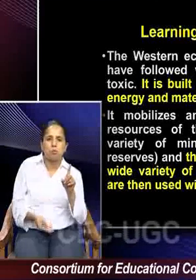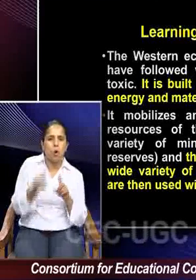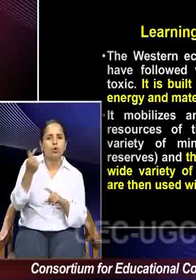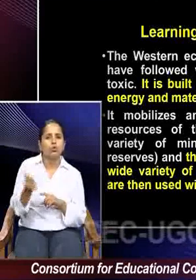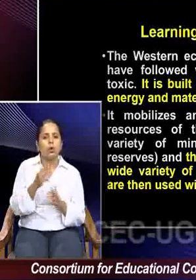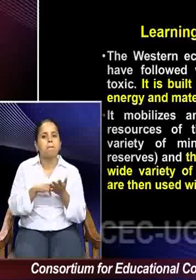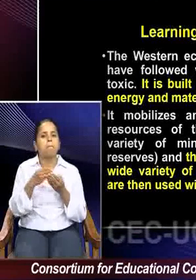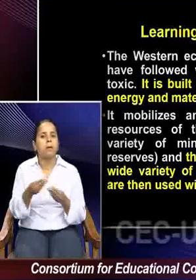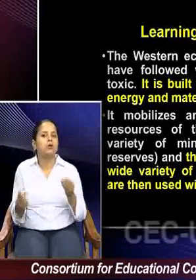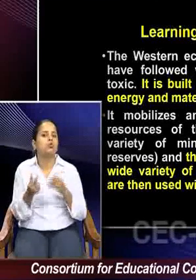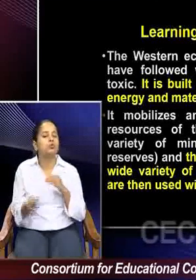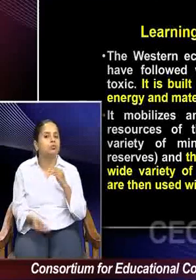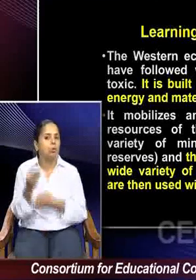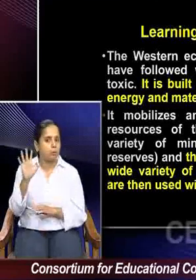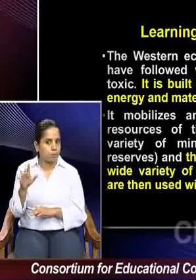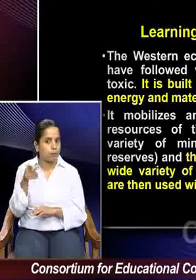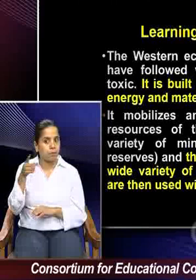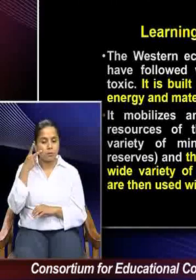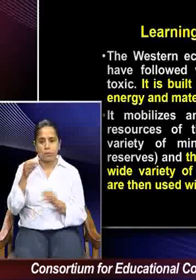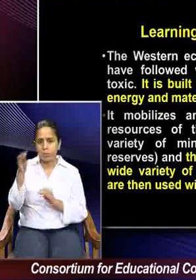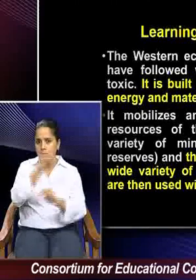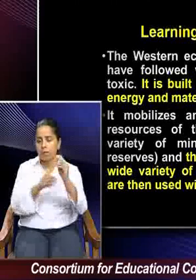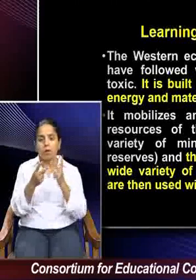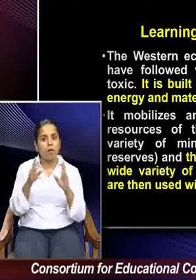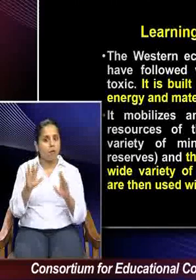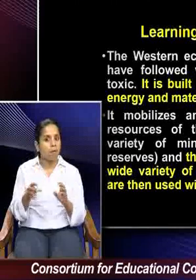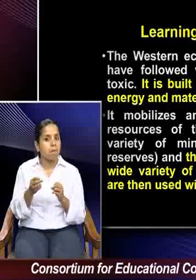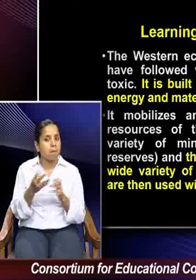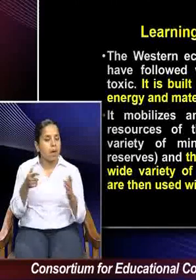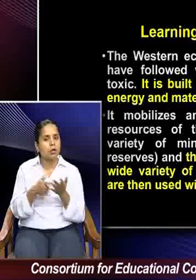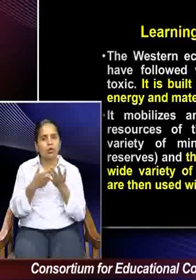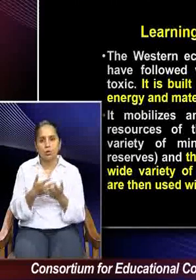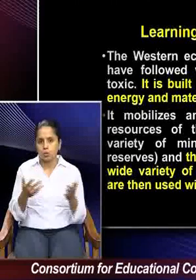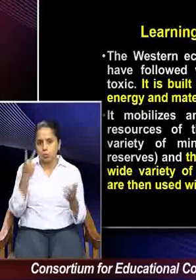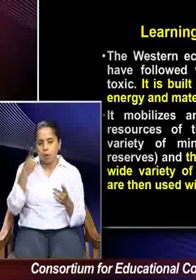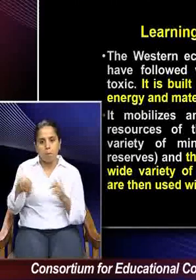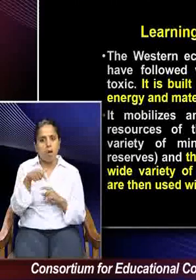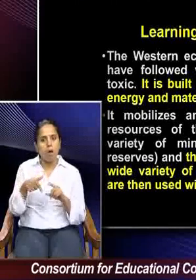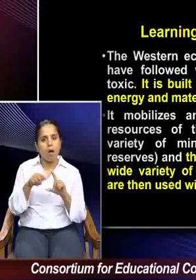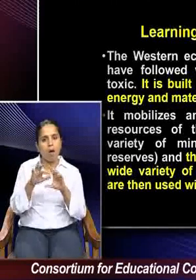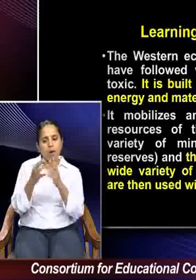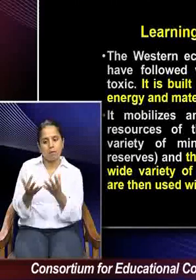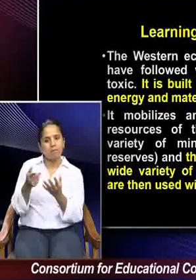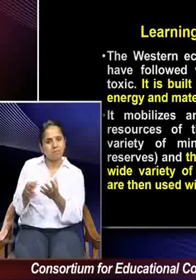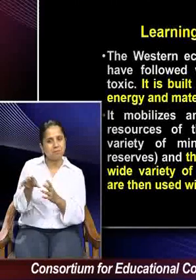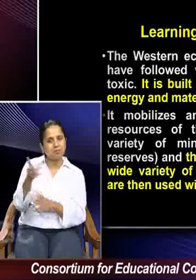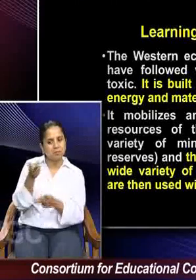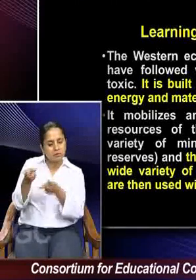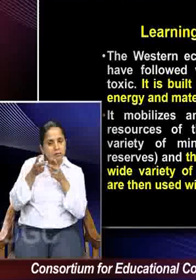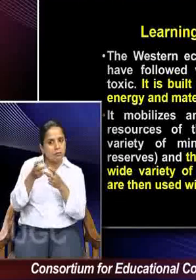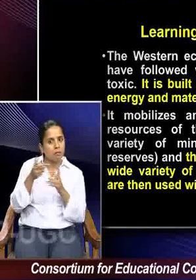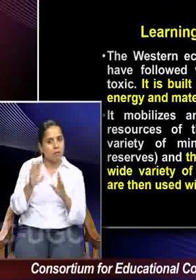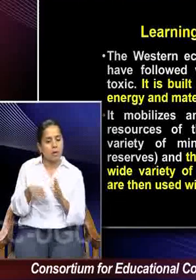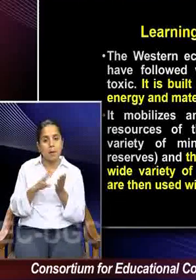It mobilizes an enormous number of resources from the earth and variety of